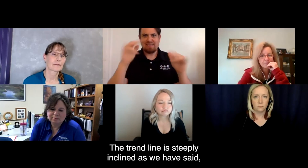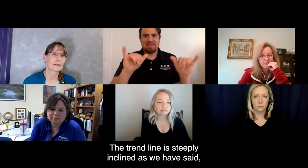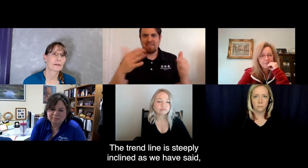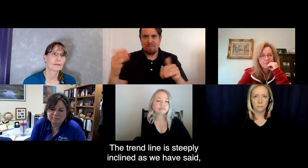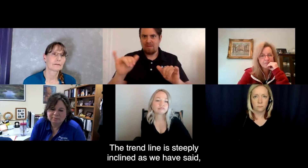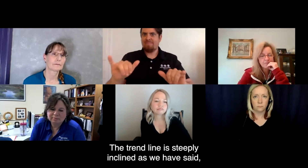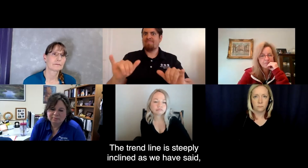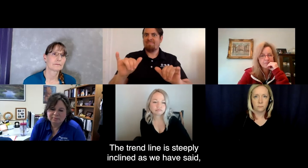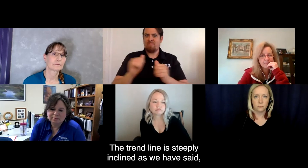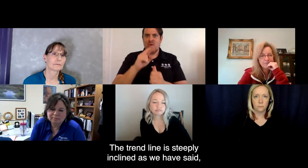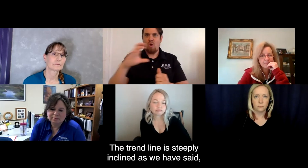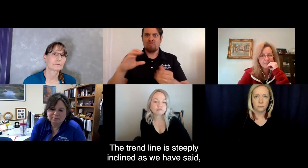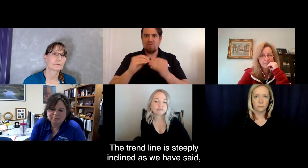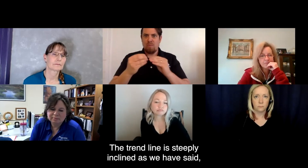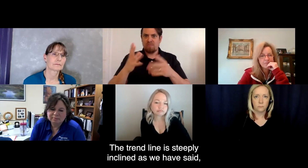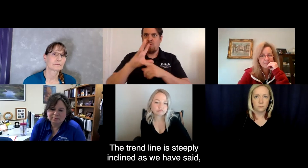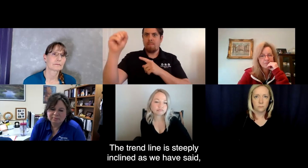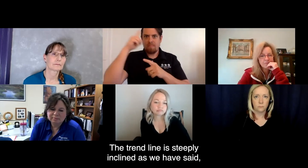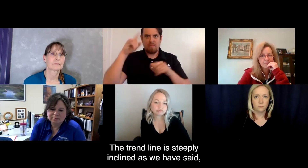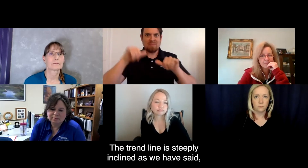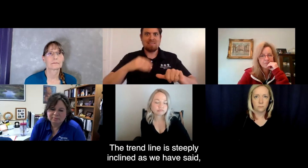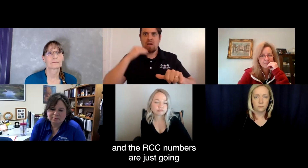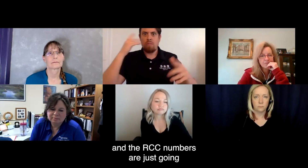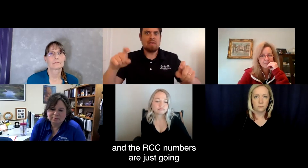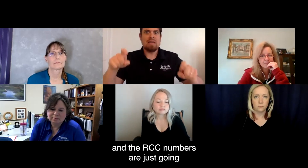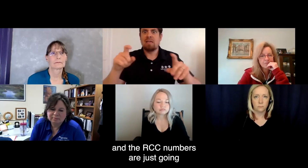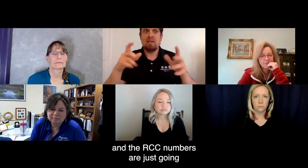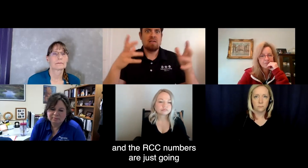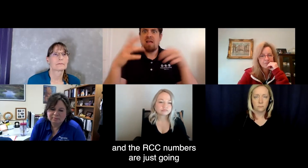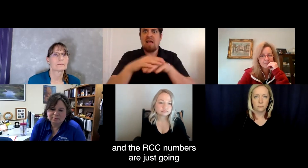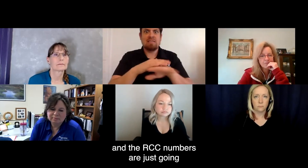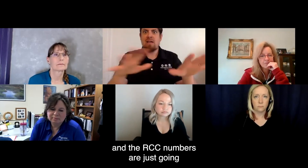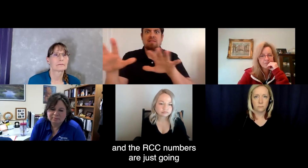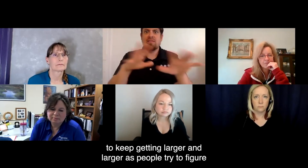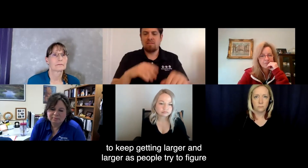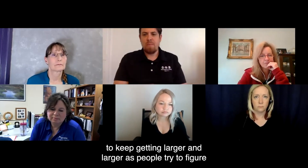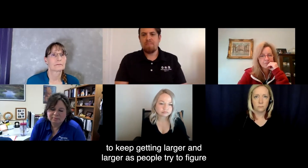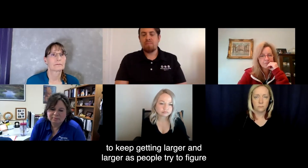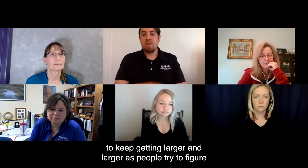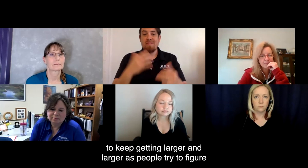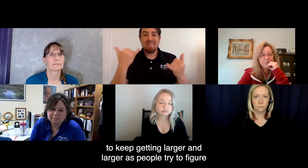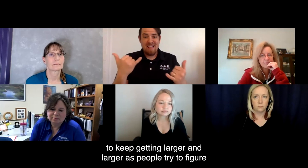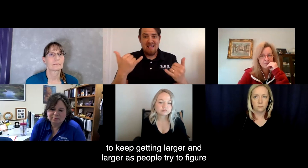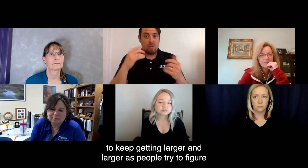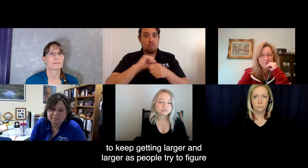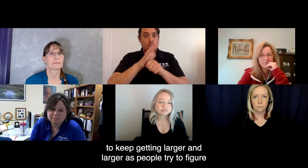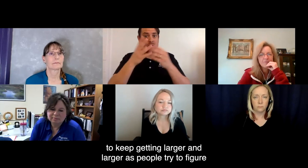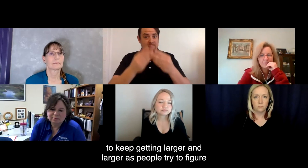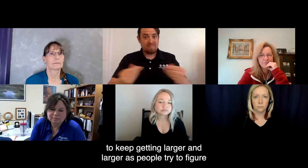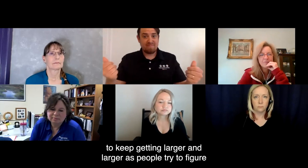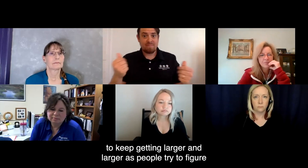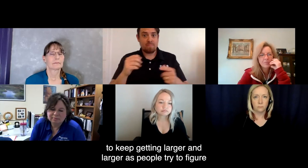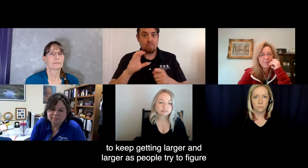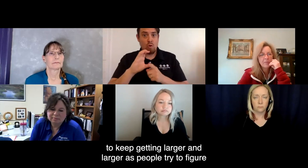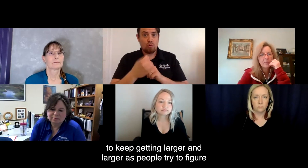line is steeply inclined, as we have said, and the RCC numbers are just going to keep getting larger and larger as